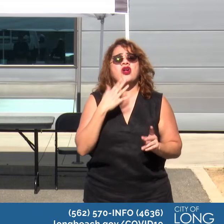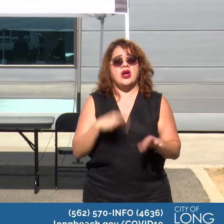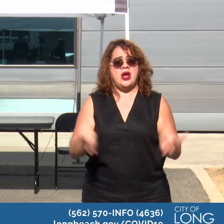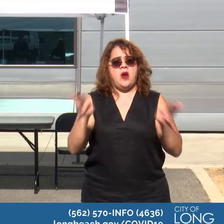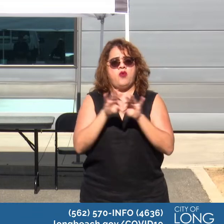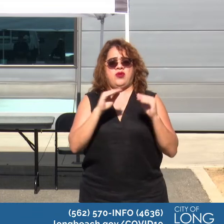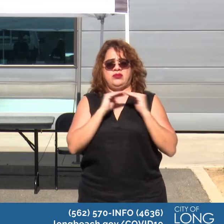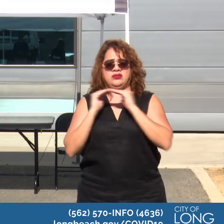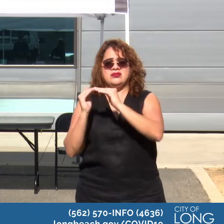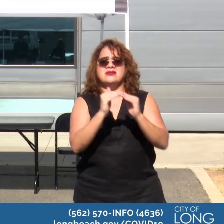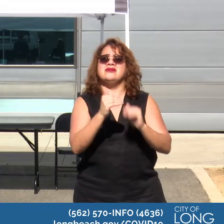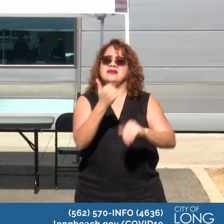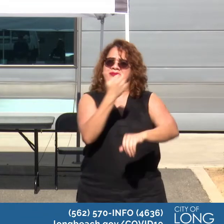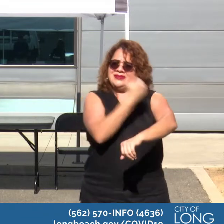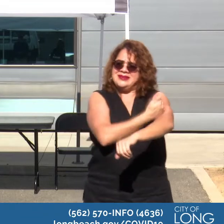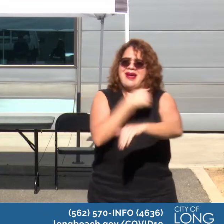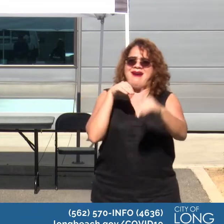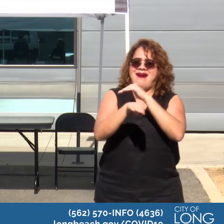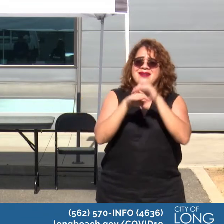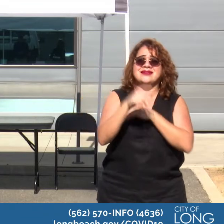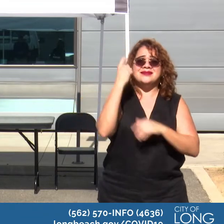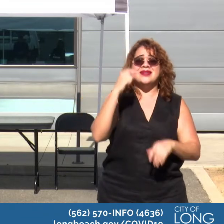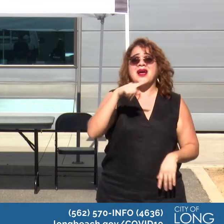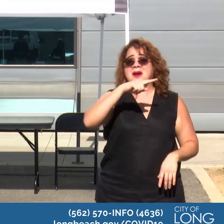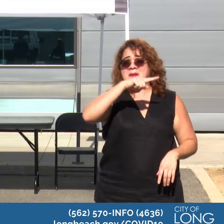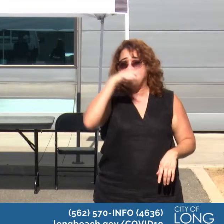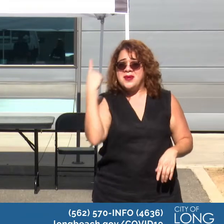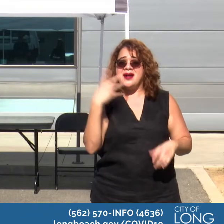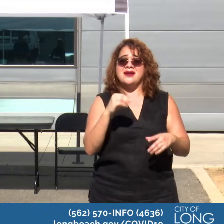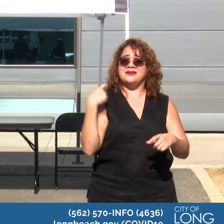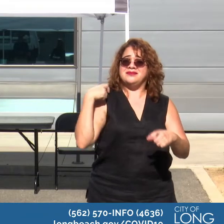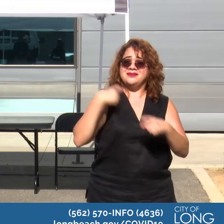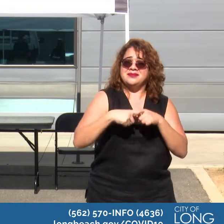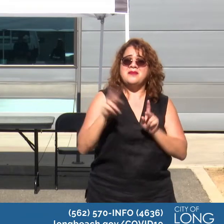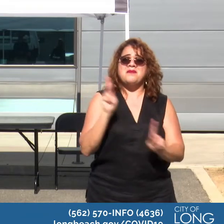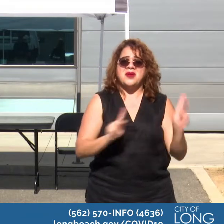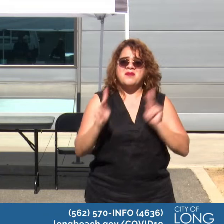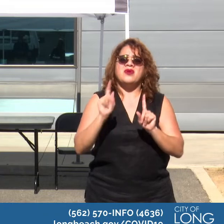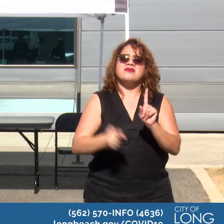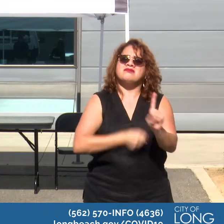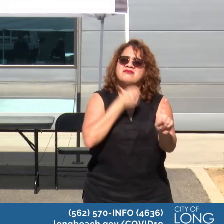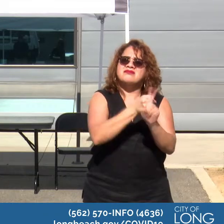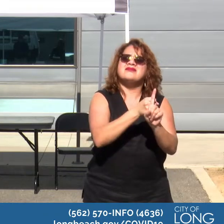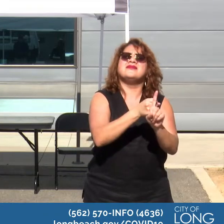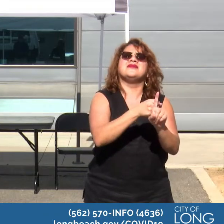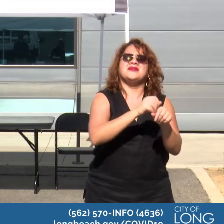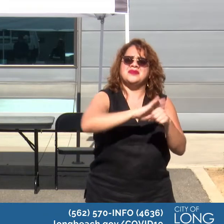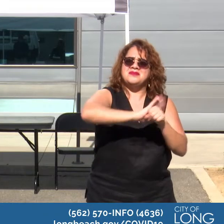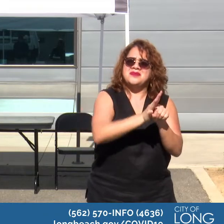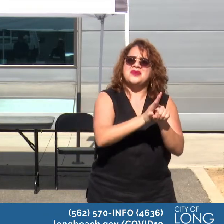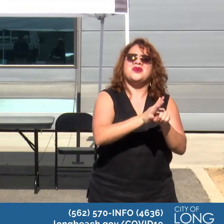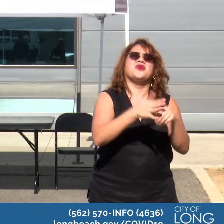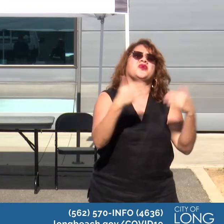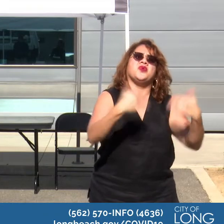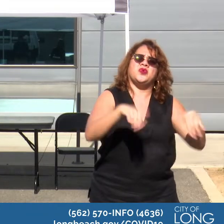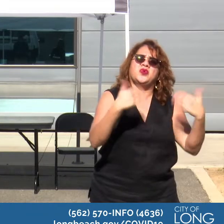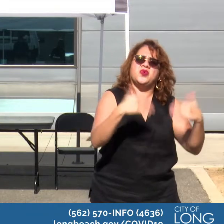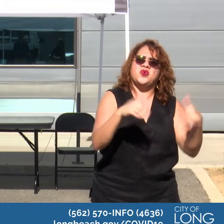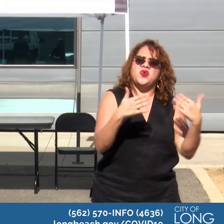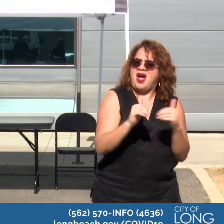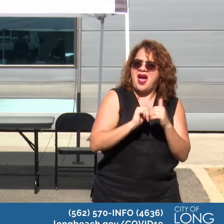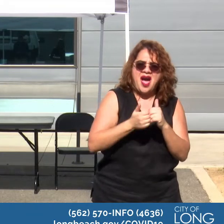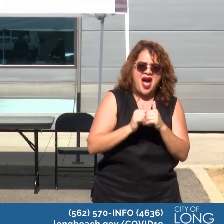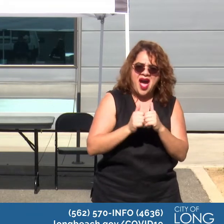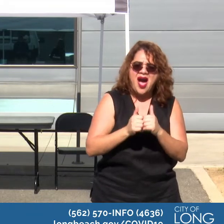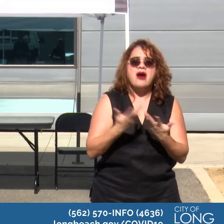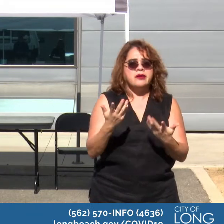have been disproportionately affected by COVID-19 throughout this pandemic. Our age-adjusted rates for hospitalizations and deaths due to